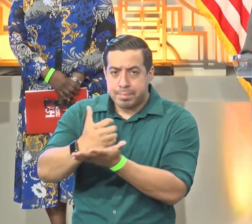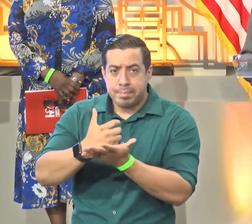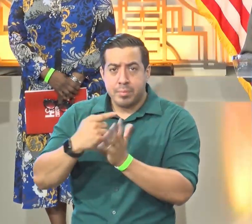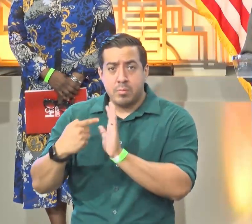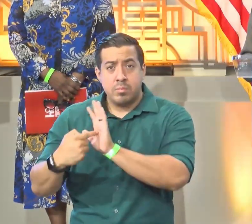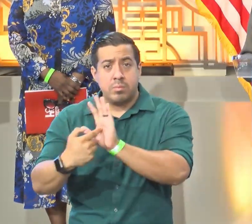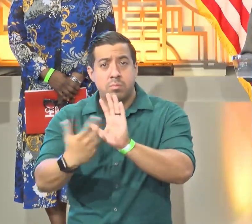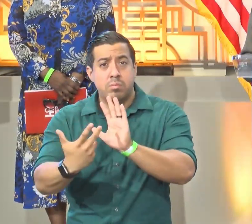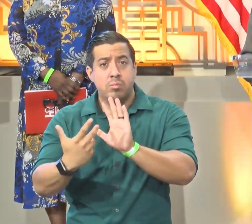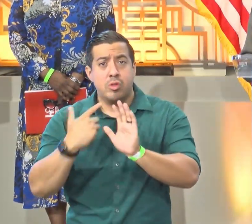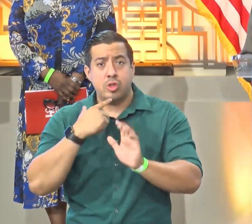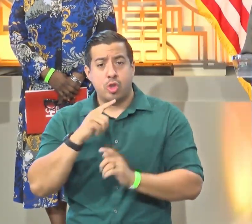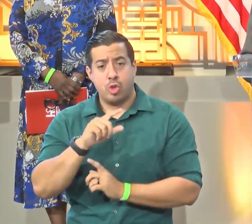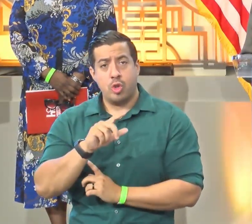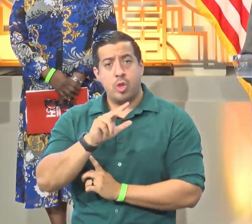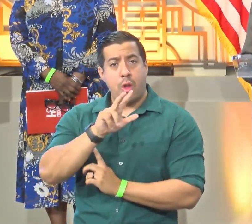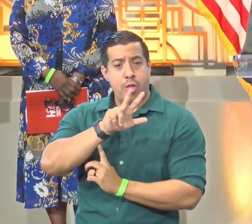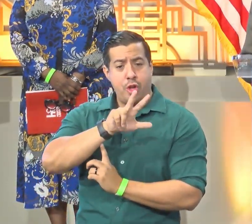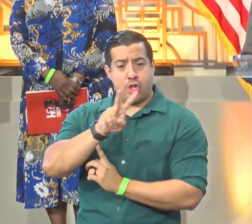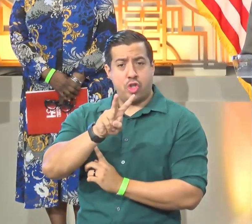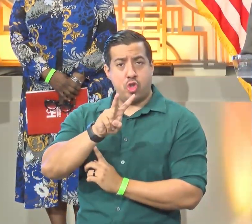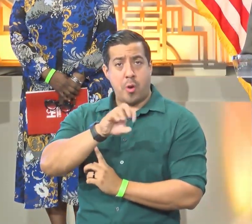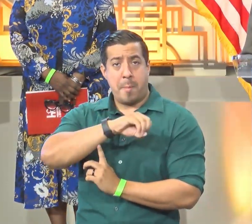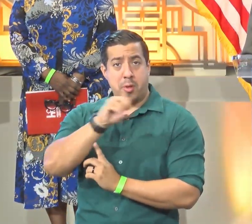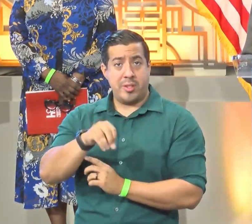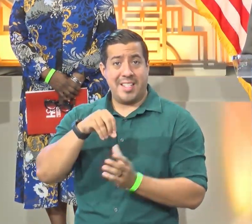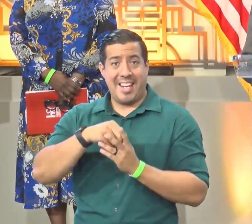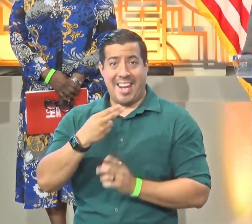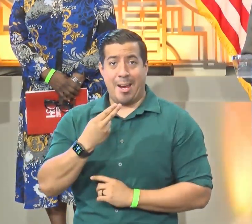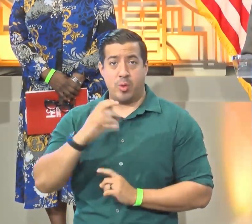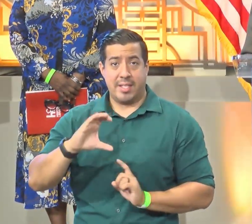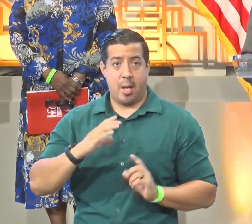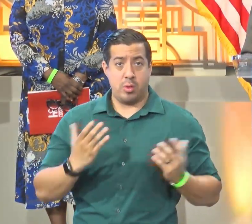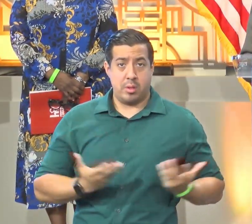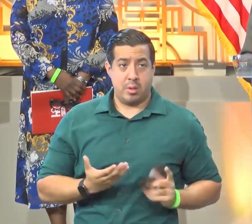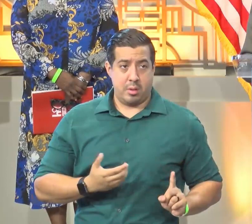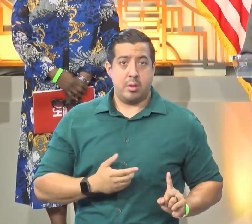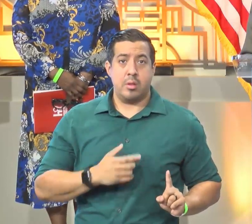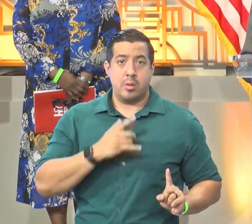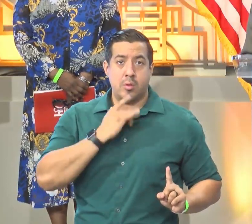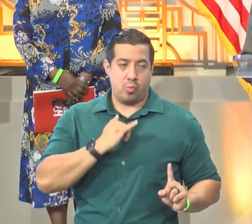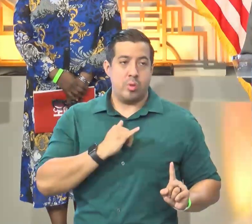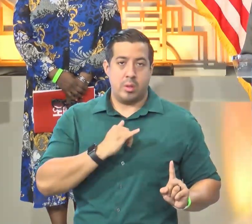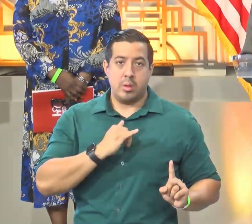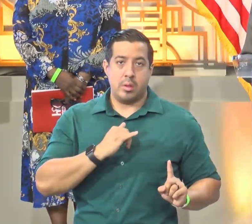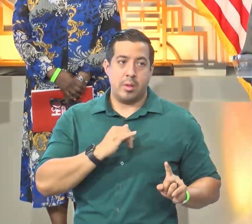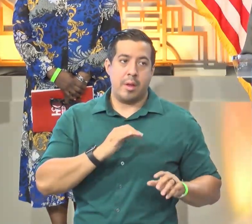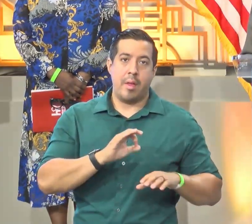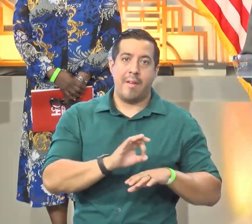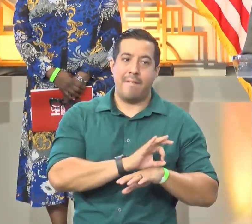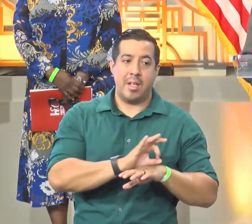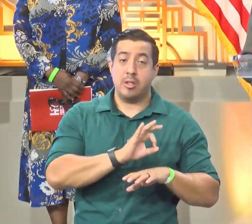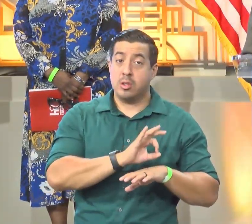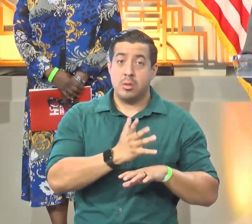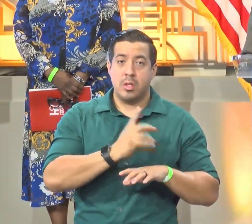that 32% of adults in Harris County is functioning at the lowest level of